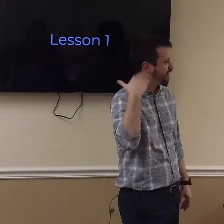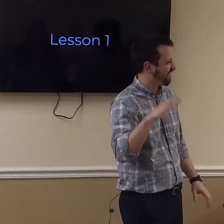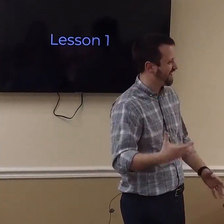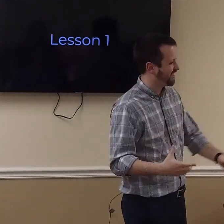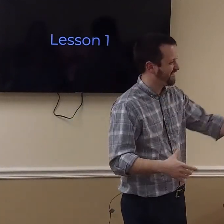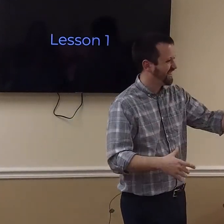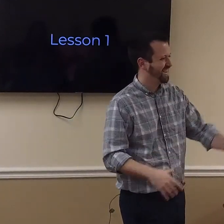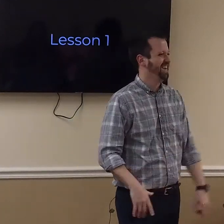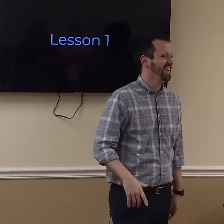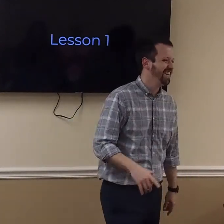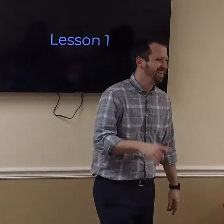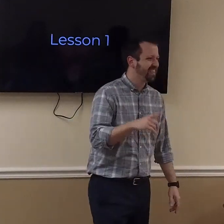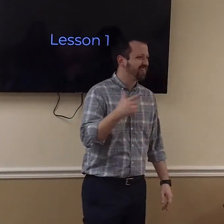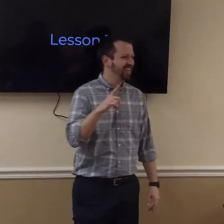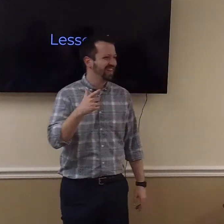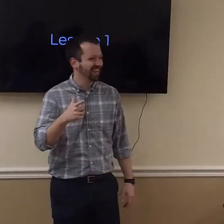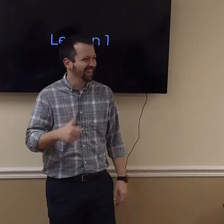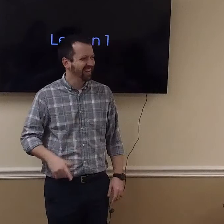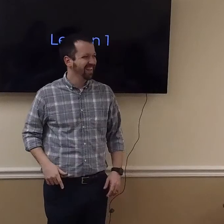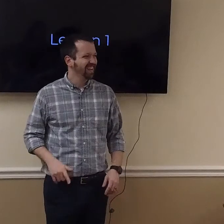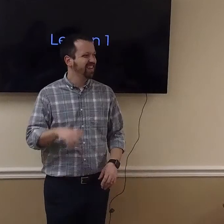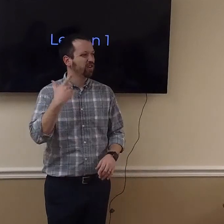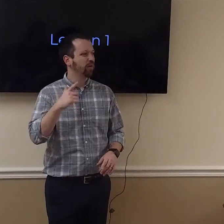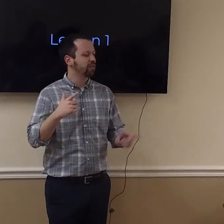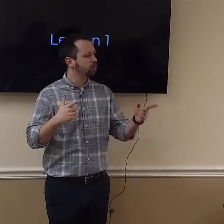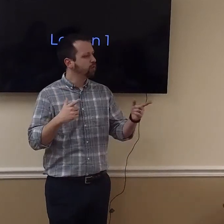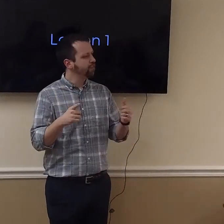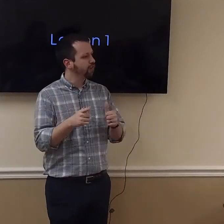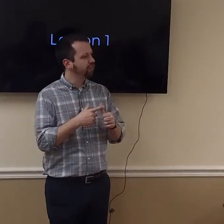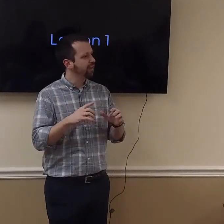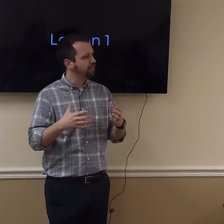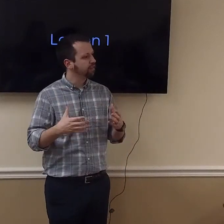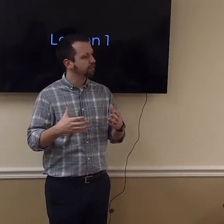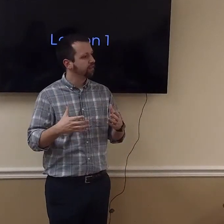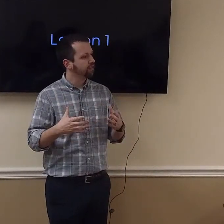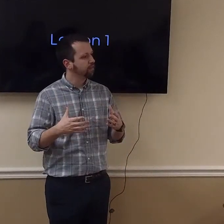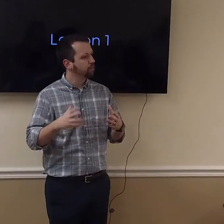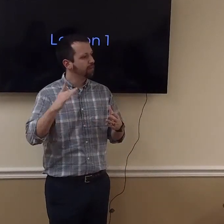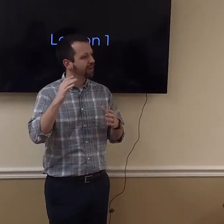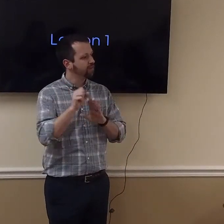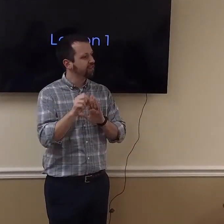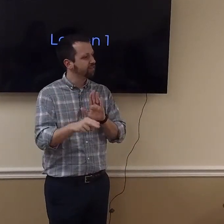in classes. Liesel. Liesel were you in the first class? way back when Steve did